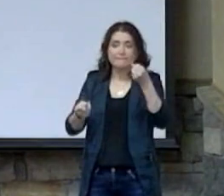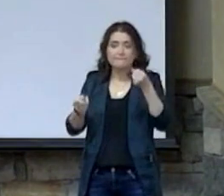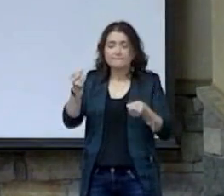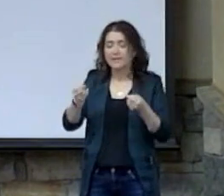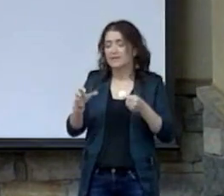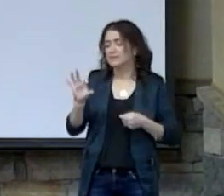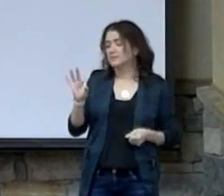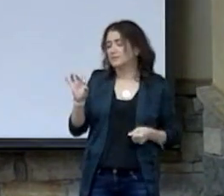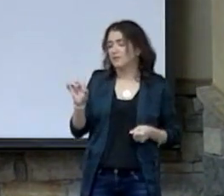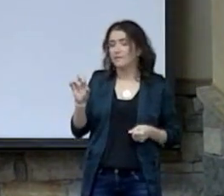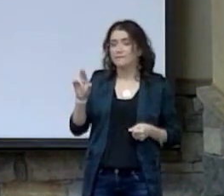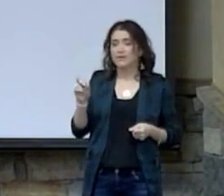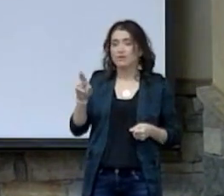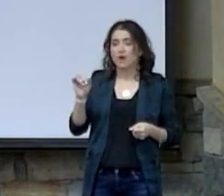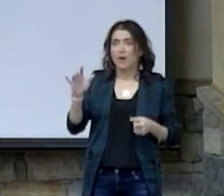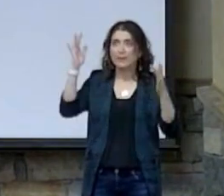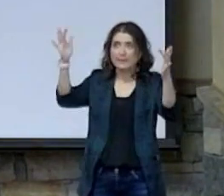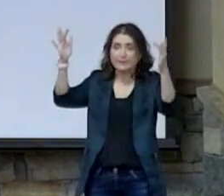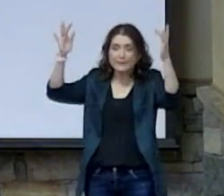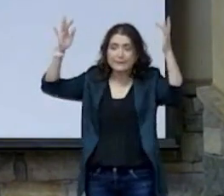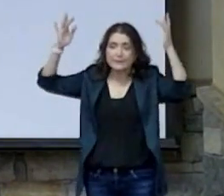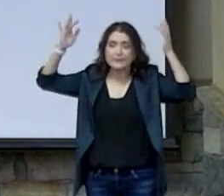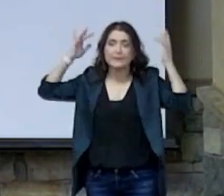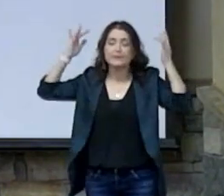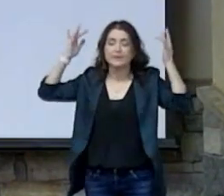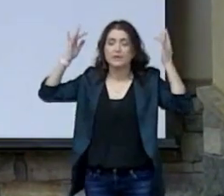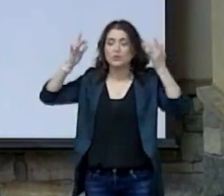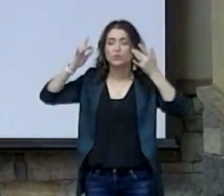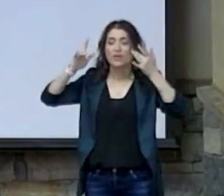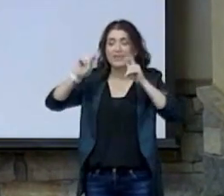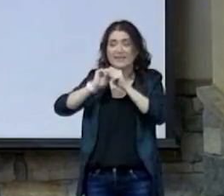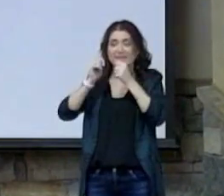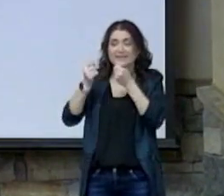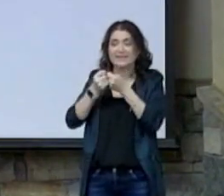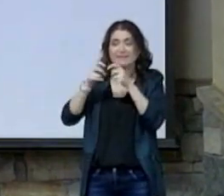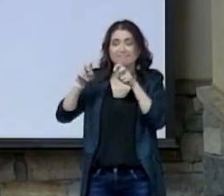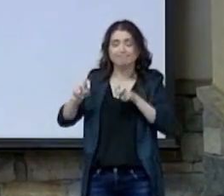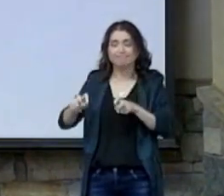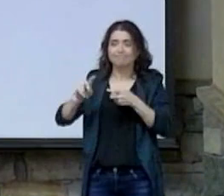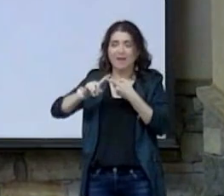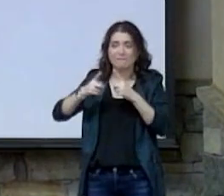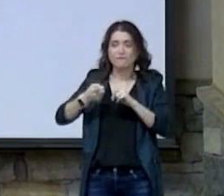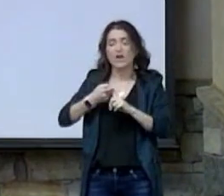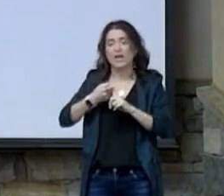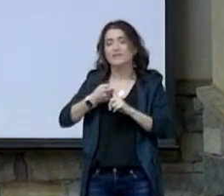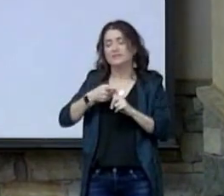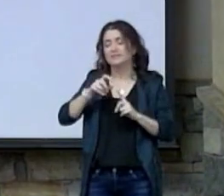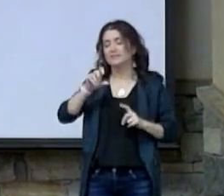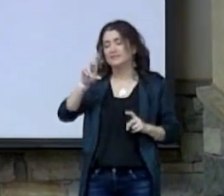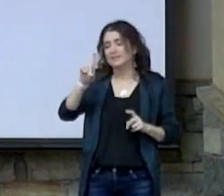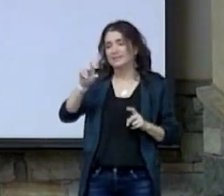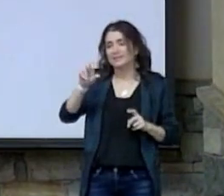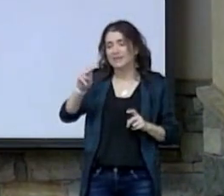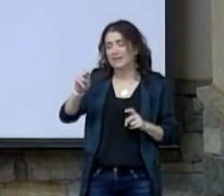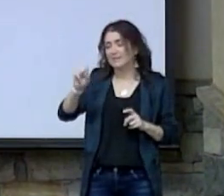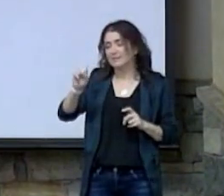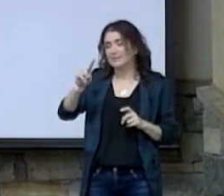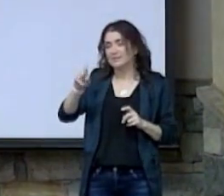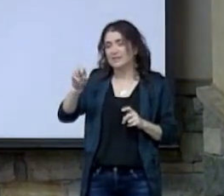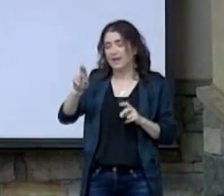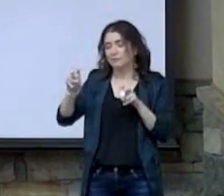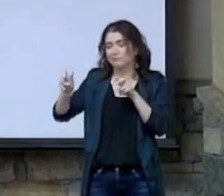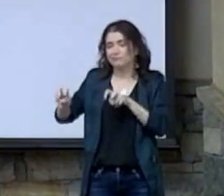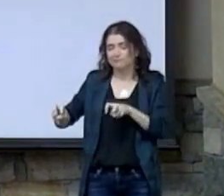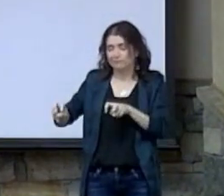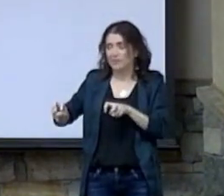Ferrari convertible with his teammate and closest friend, Dan Snyder, in the passenger seat. And as